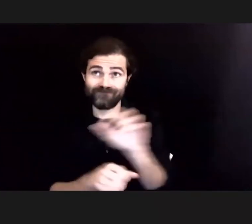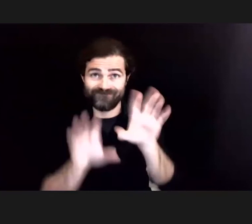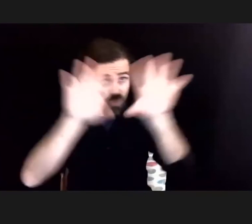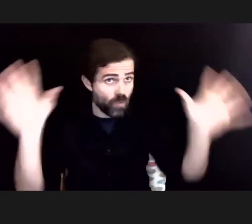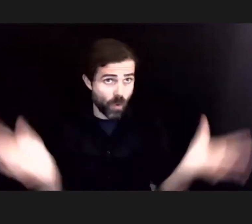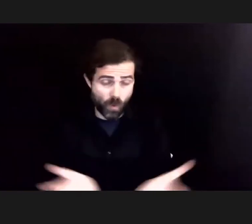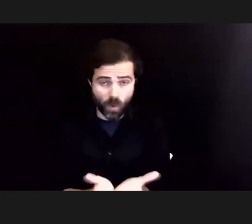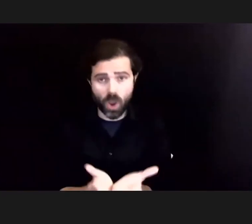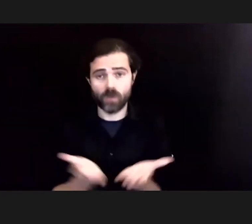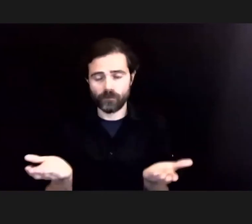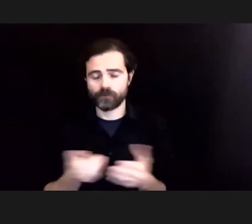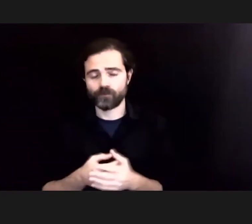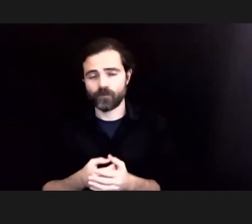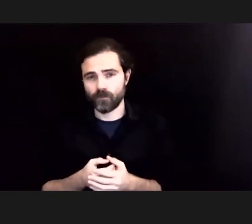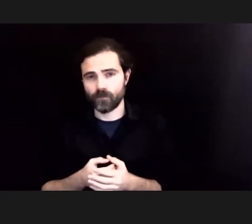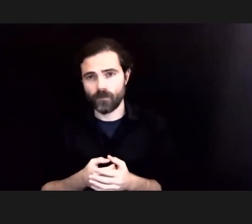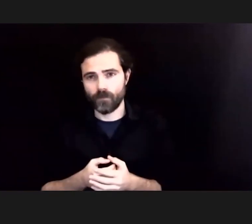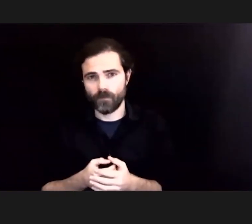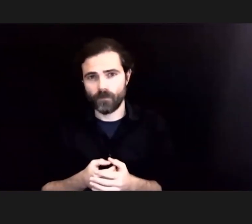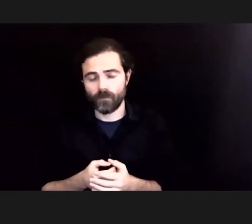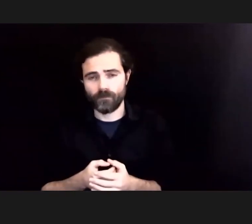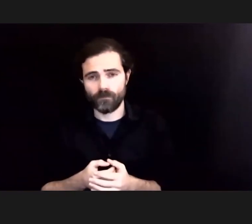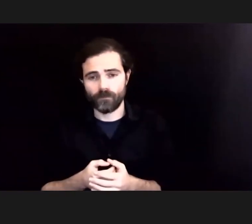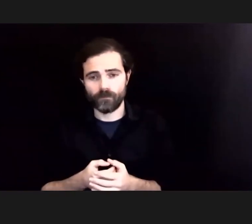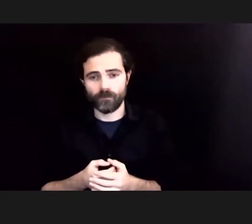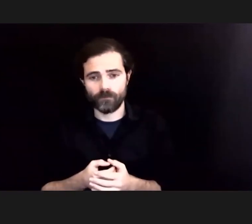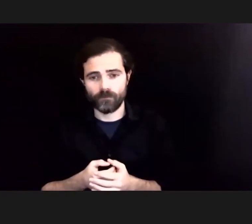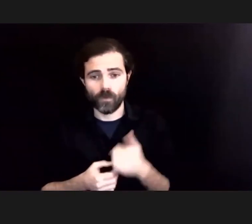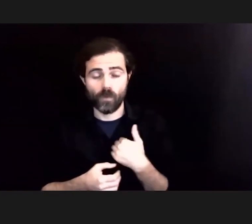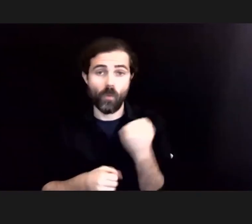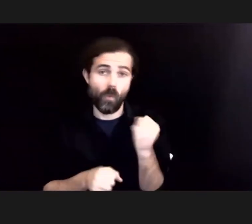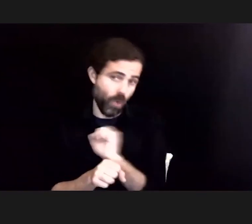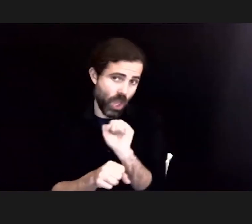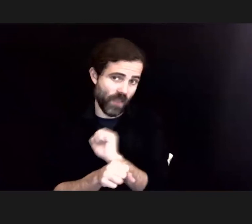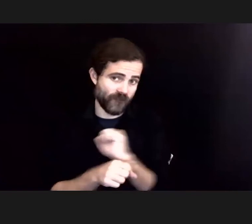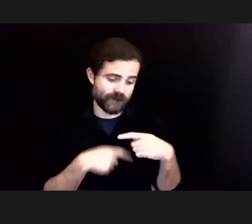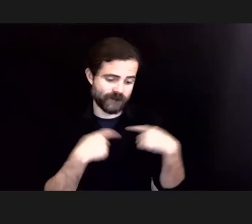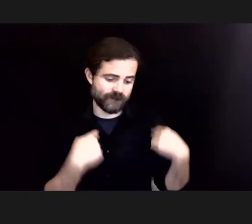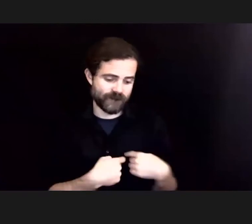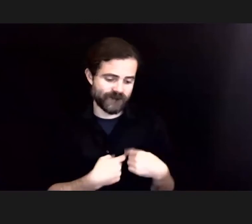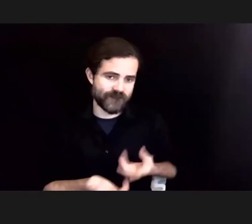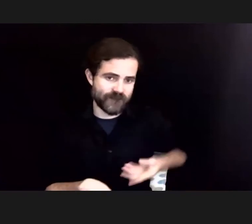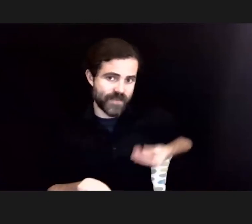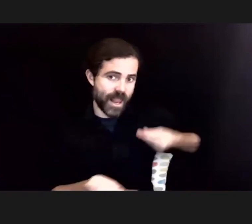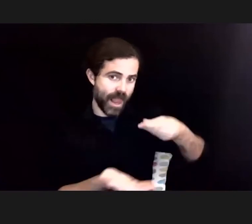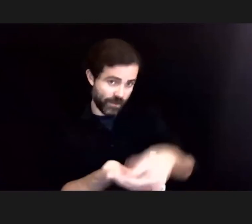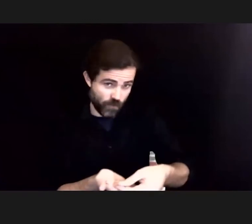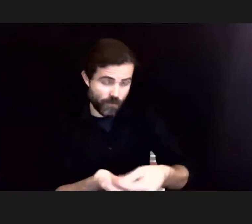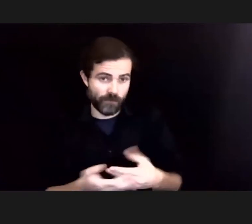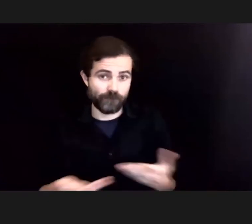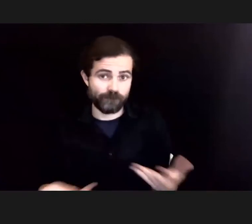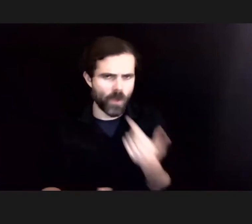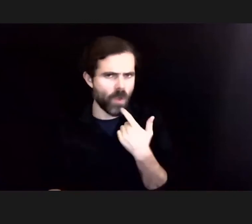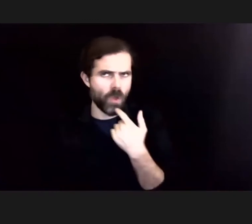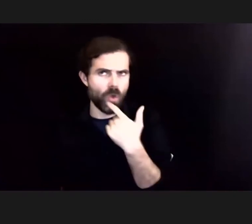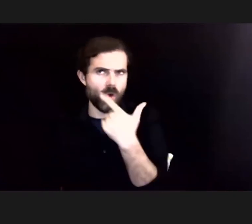has demanded new ways of working for philanthropy. So by bringing together the 200+ foundation